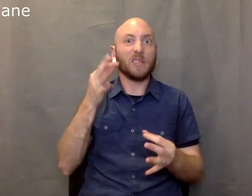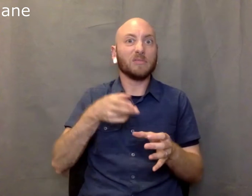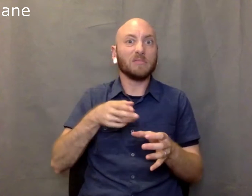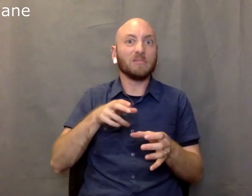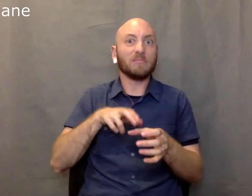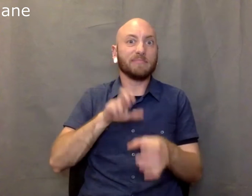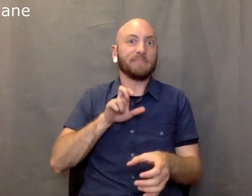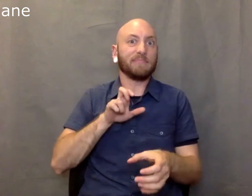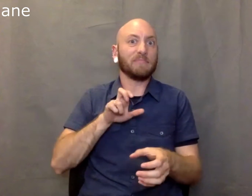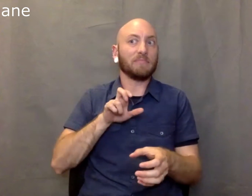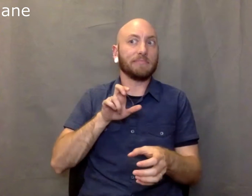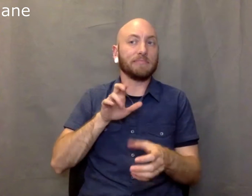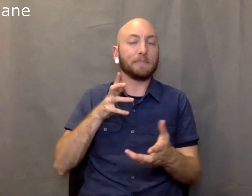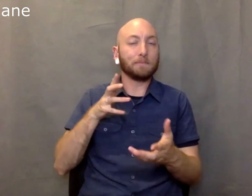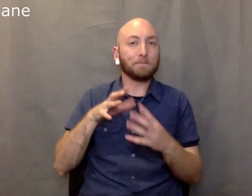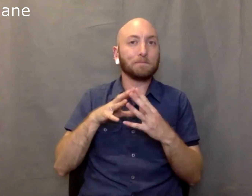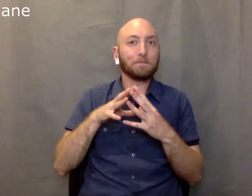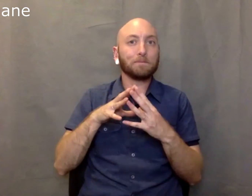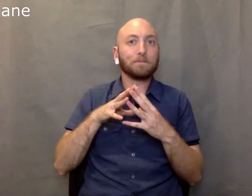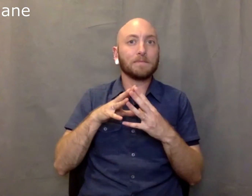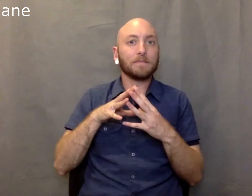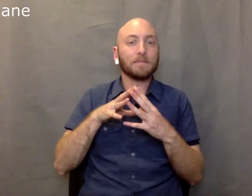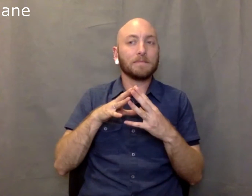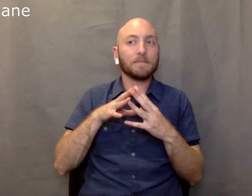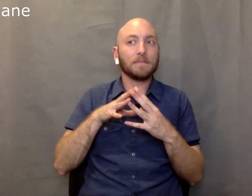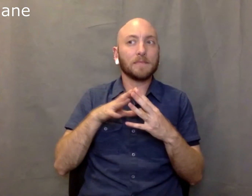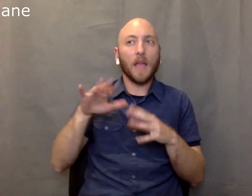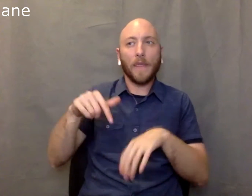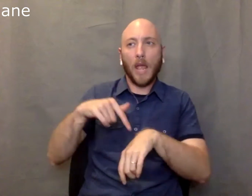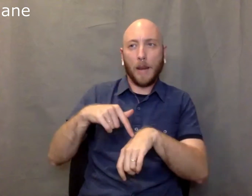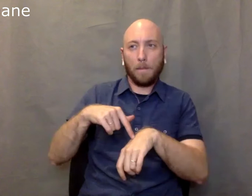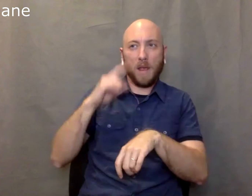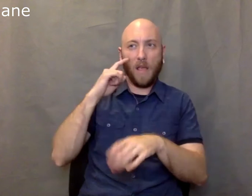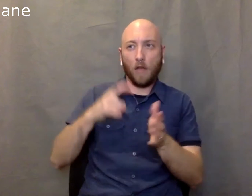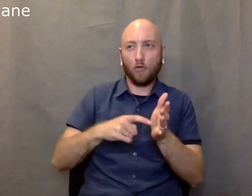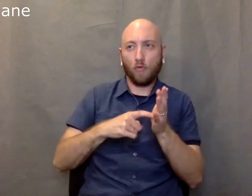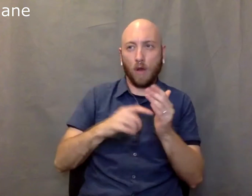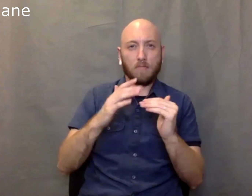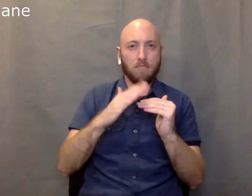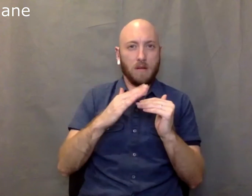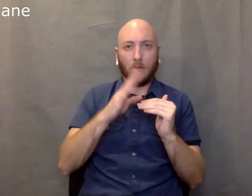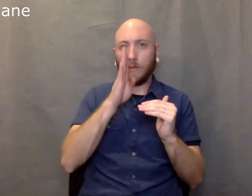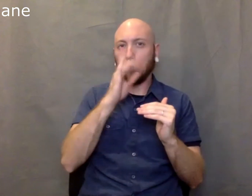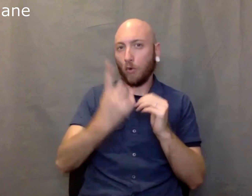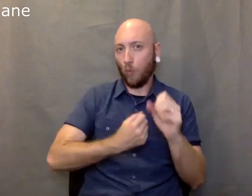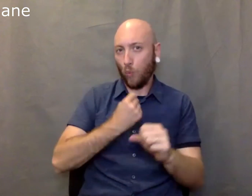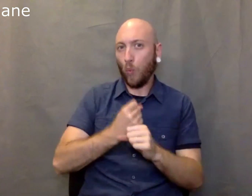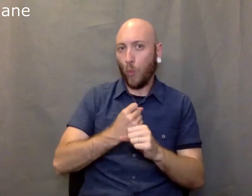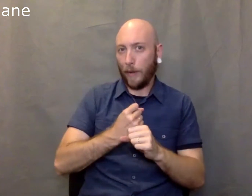their position. And at this point, I believe that you needed to have at least a year of sobriety before you could have this position. And